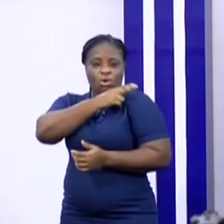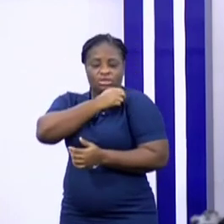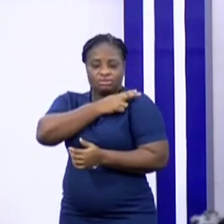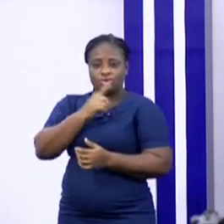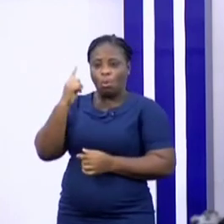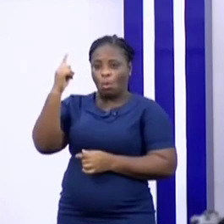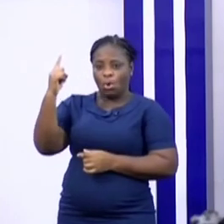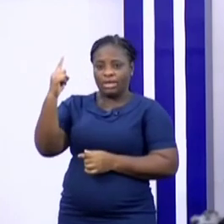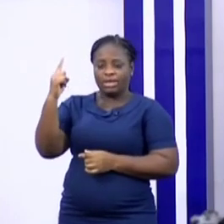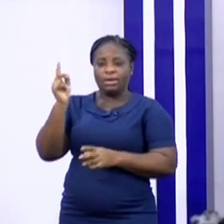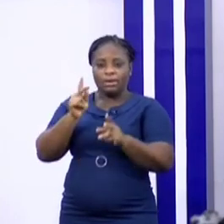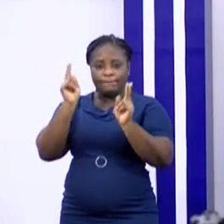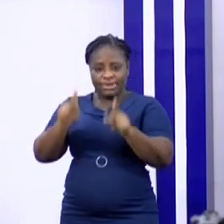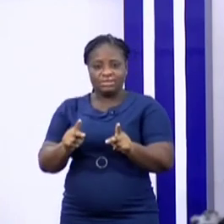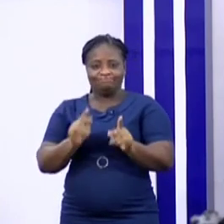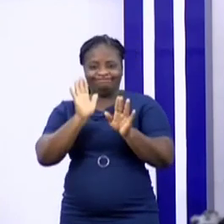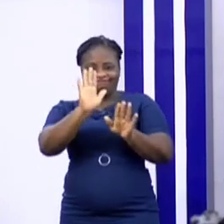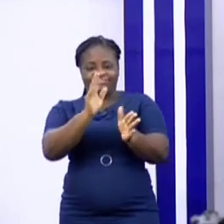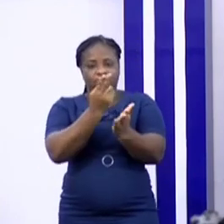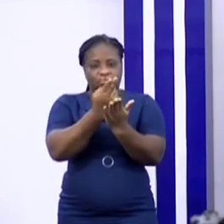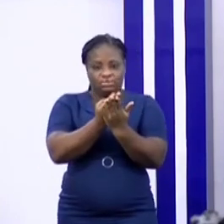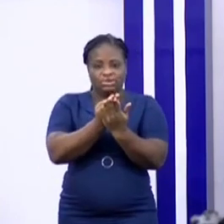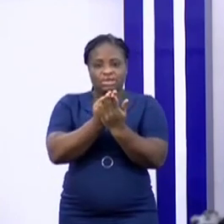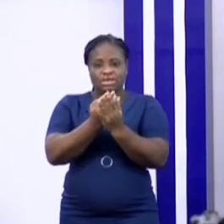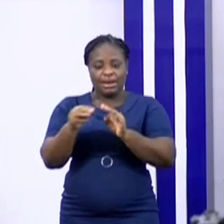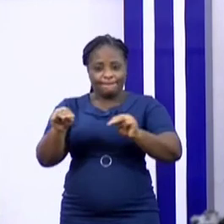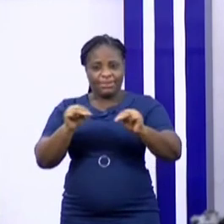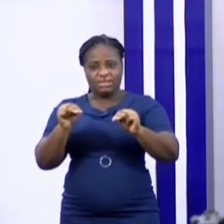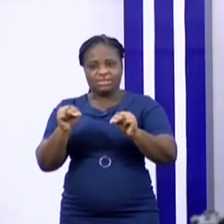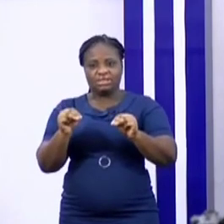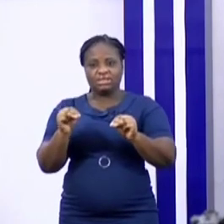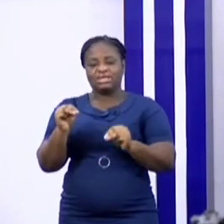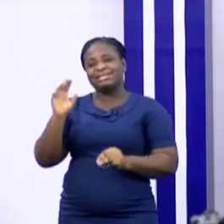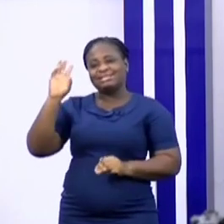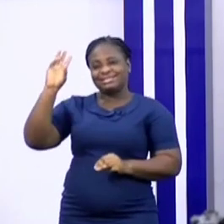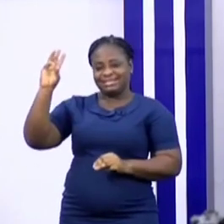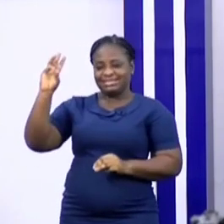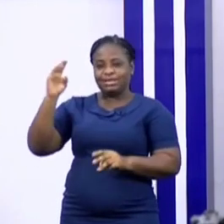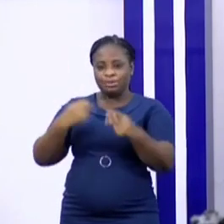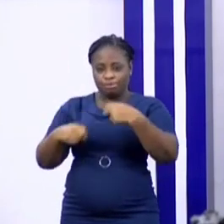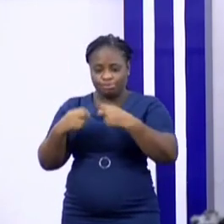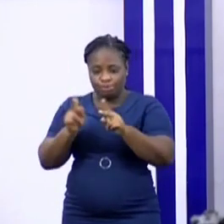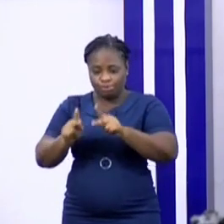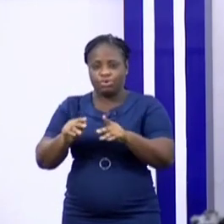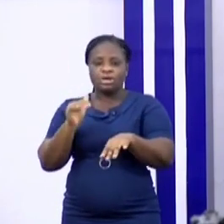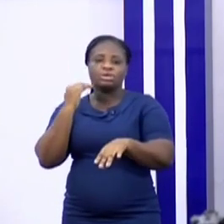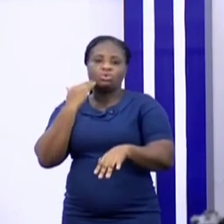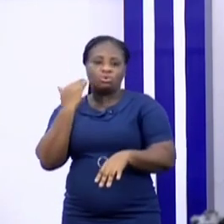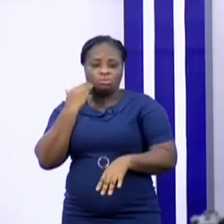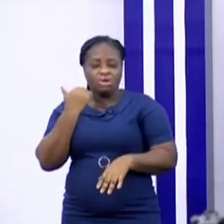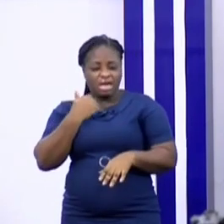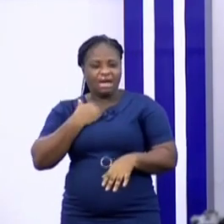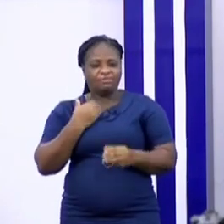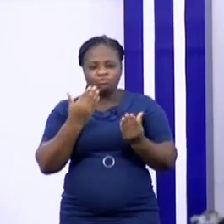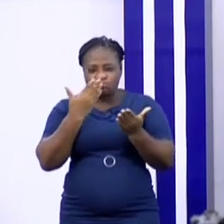one case is on admission, and they are also managing 6 cases at home. They have an excellent facility